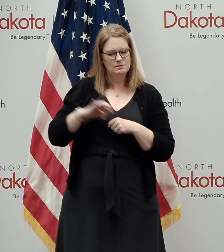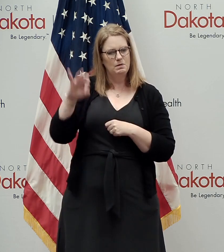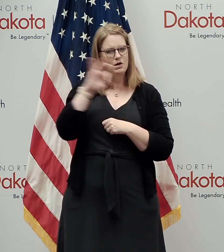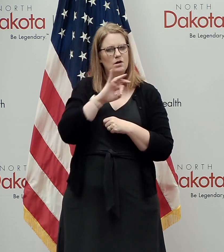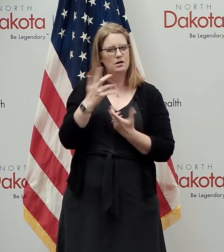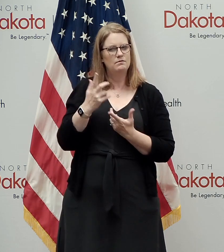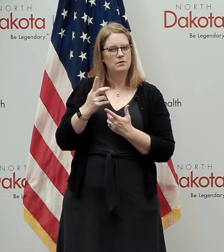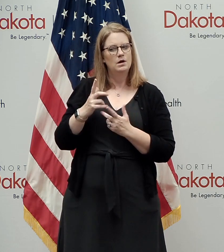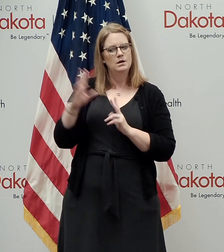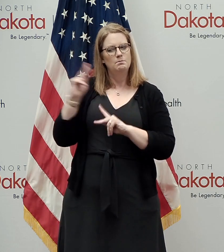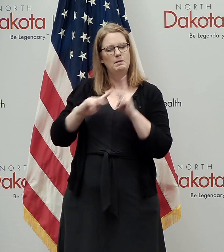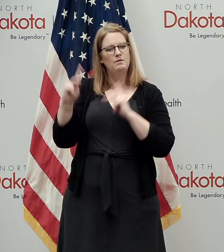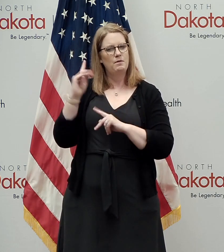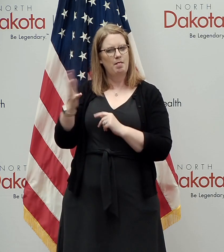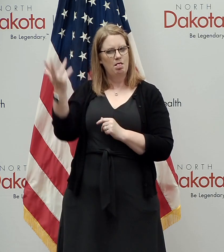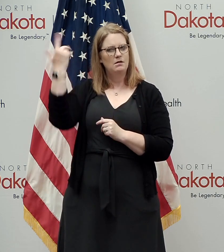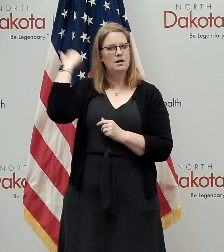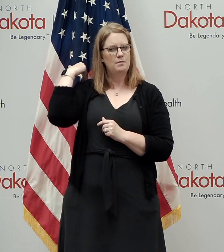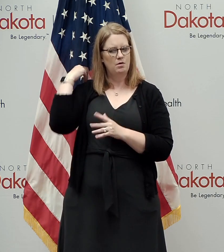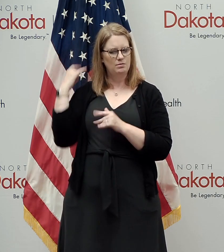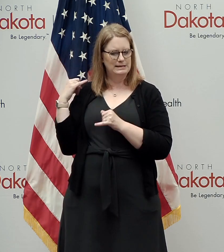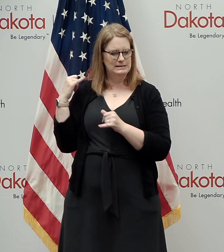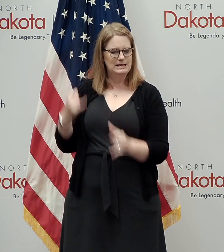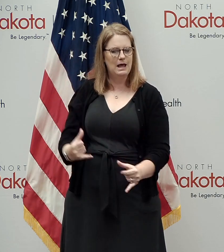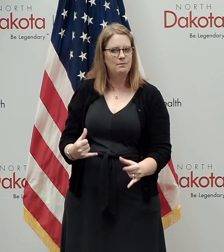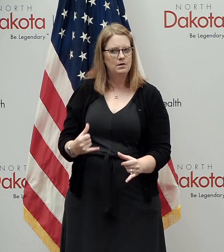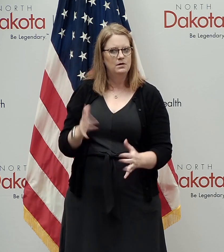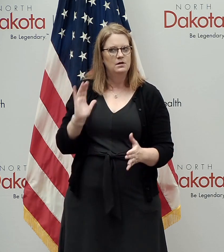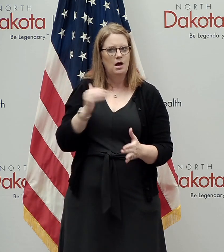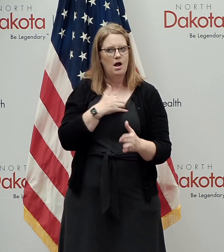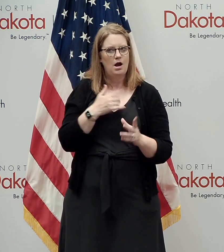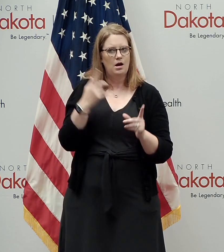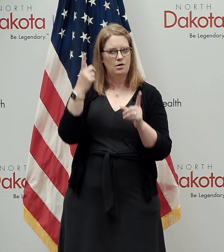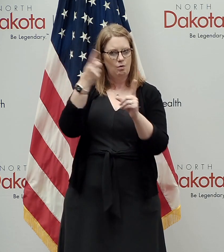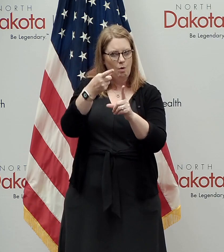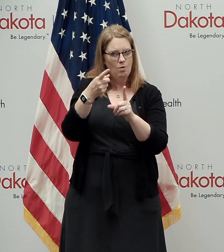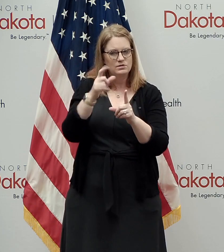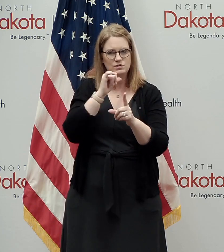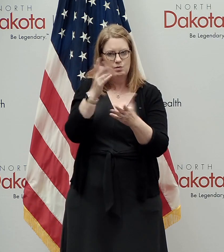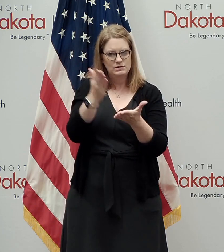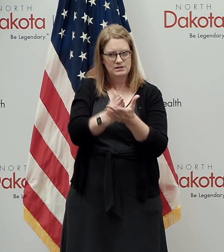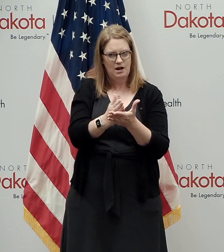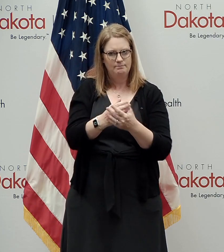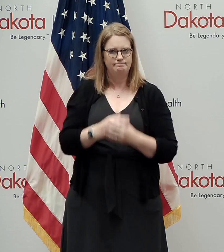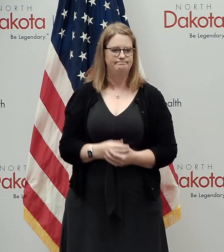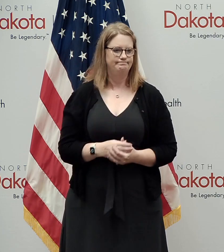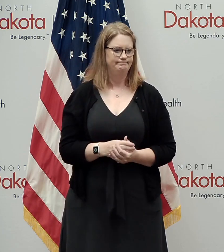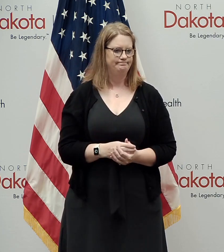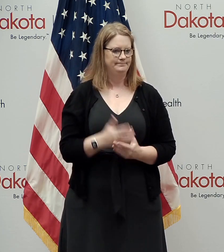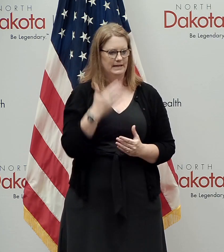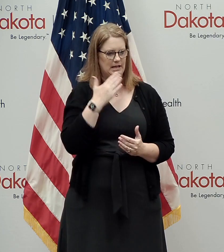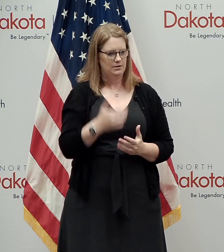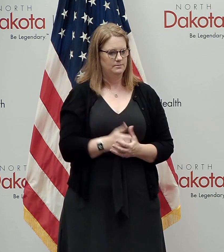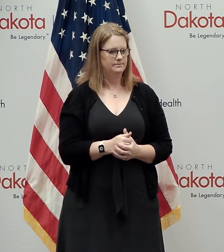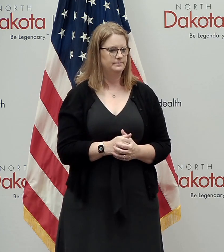the obstacles, we must keep going because our end goals and dreams don't stop unless we do. Thank